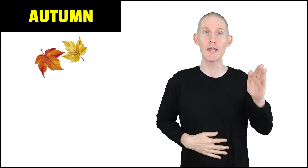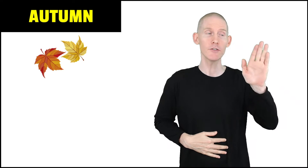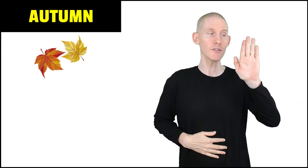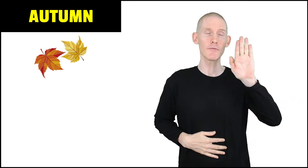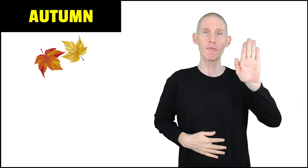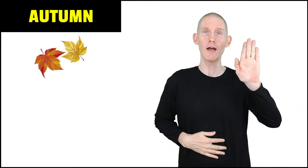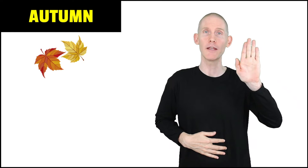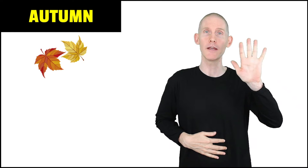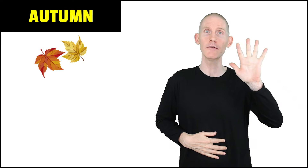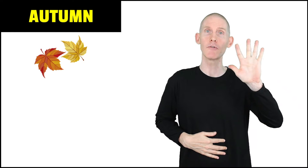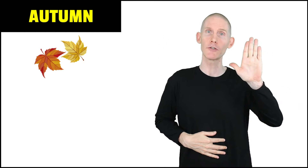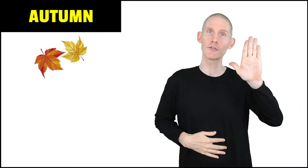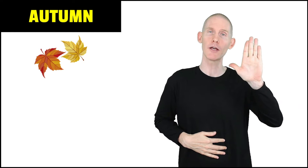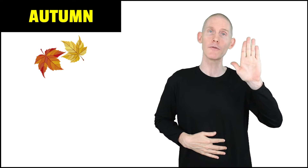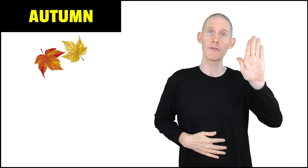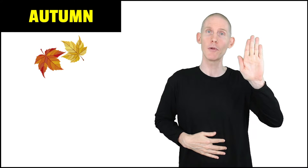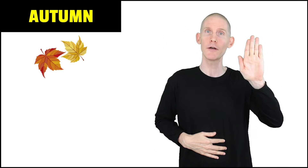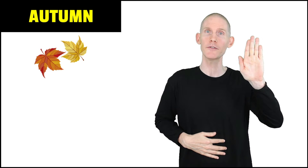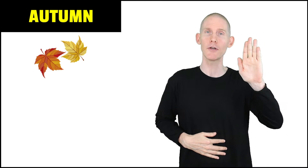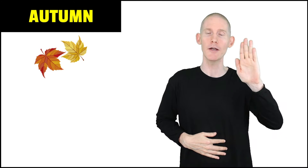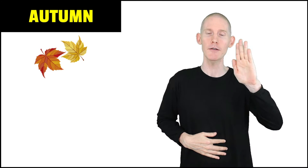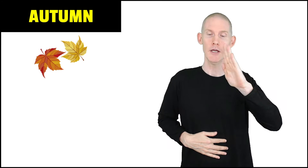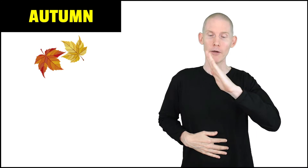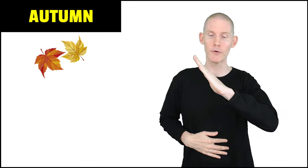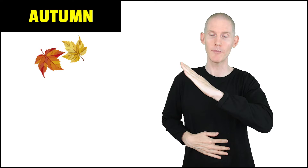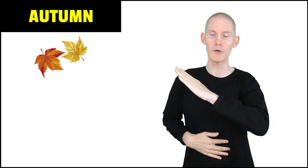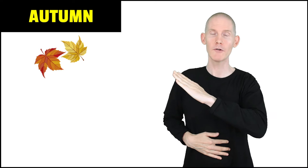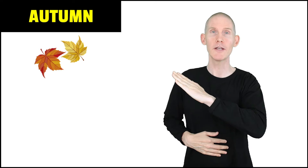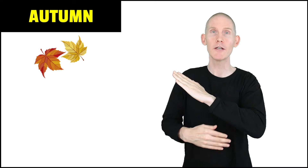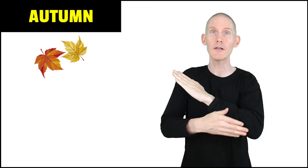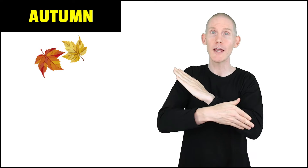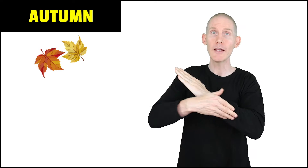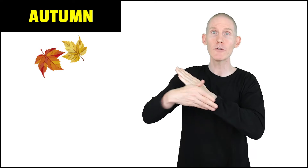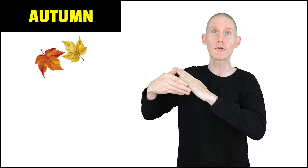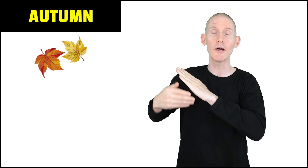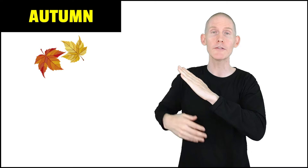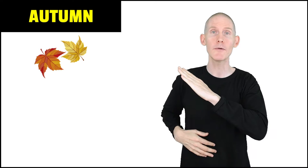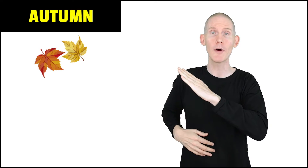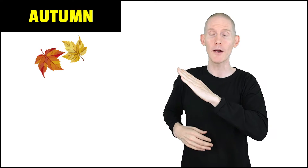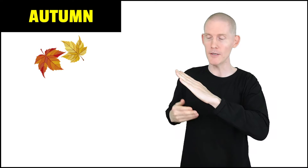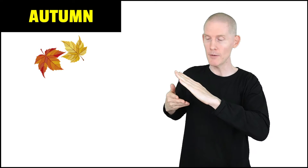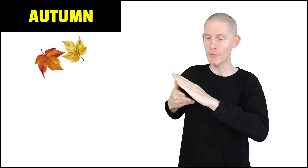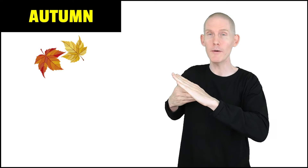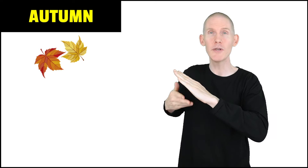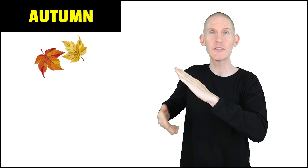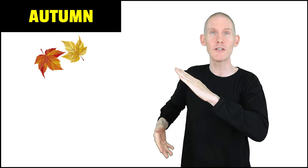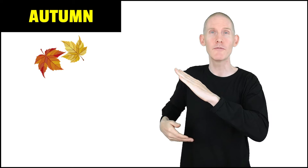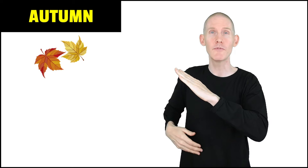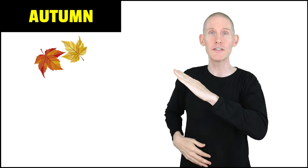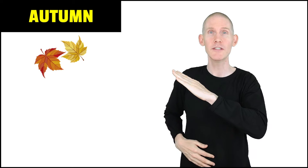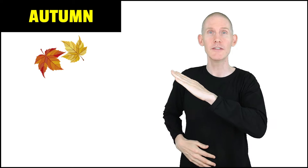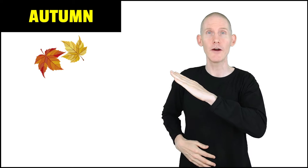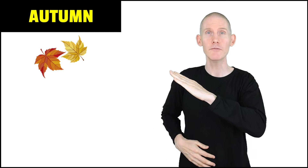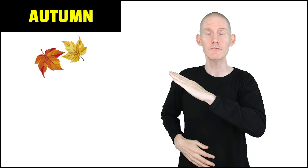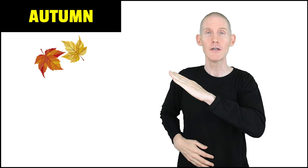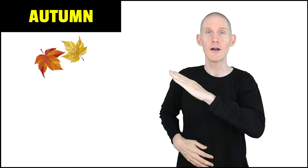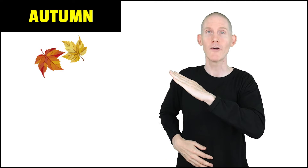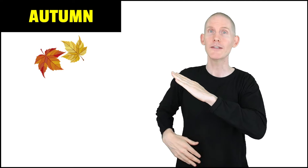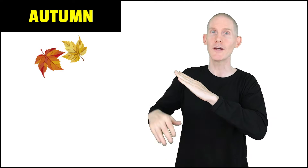just a flat hand, fingers together, thumb alongside. I'm going to put it right here, angled across our body, palm basically facing down. All right, dominant